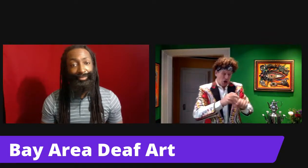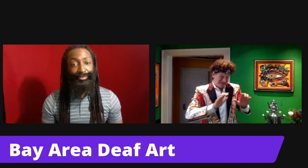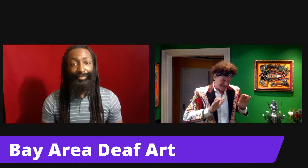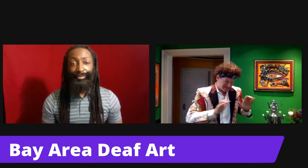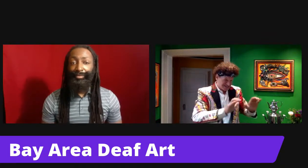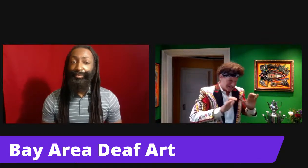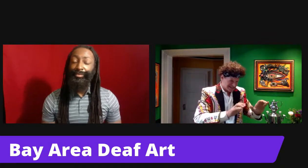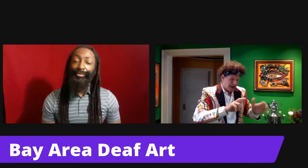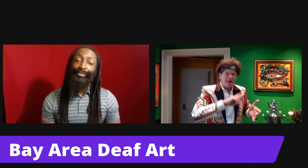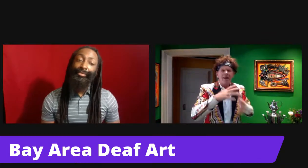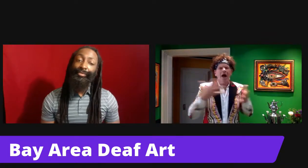power?